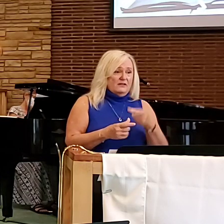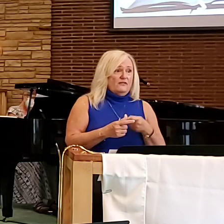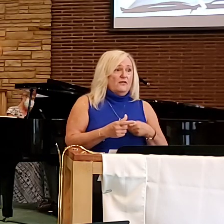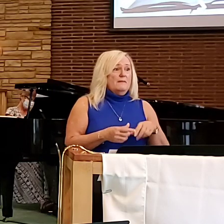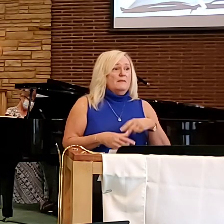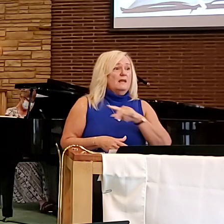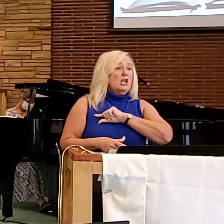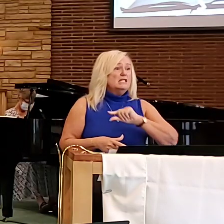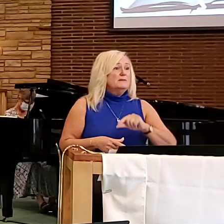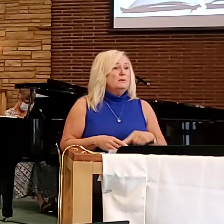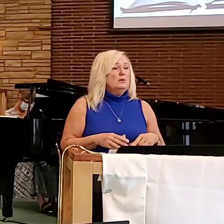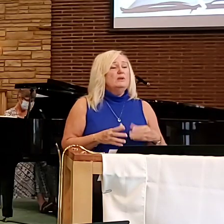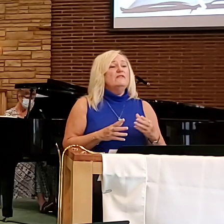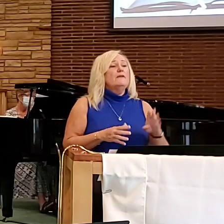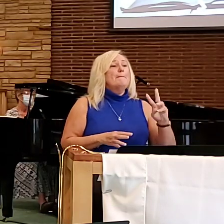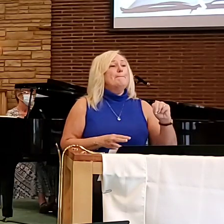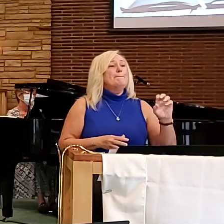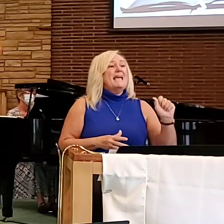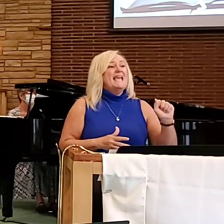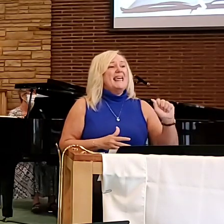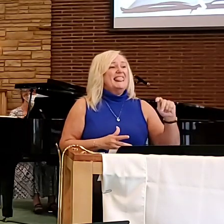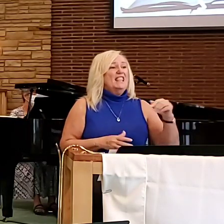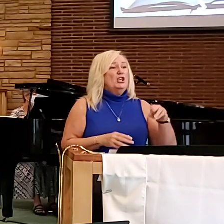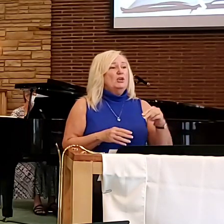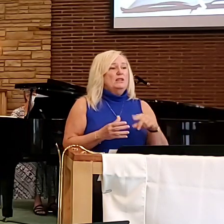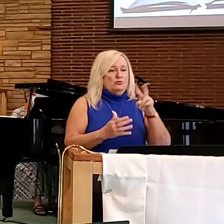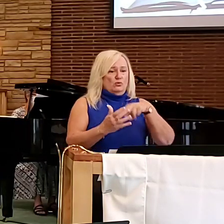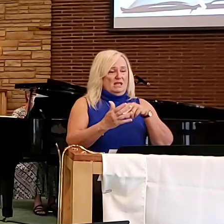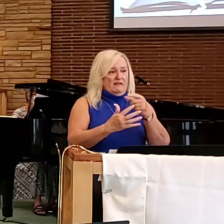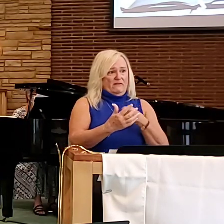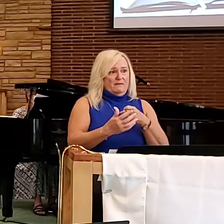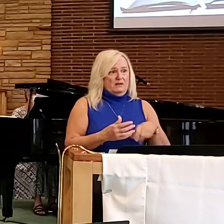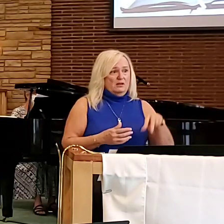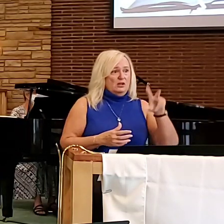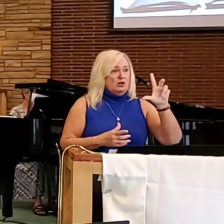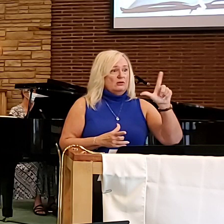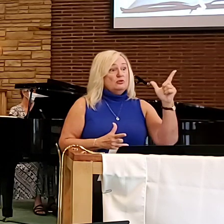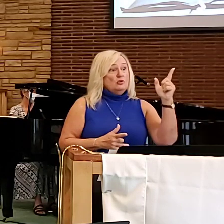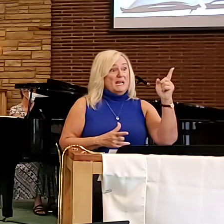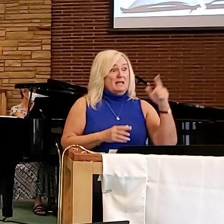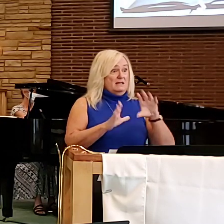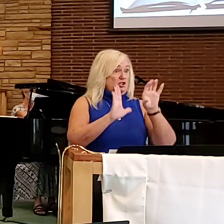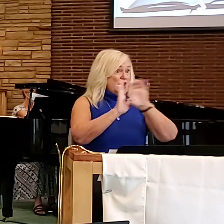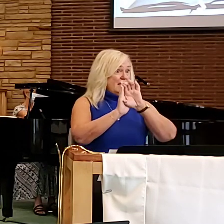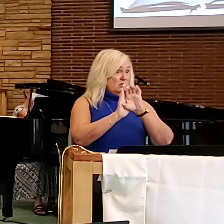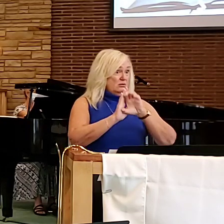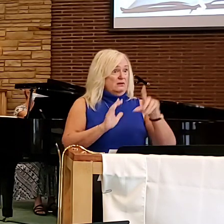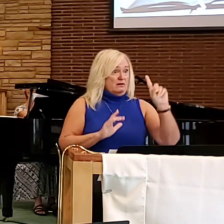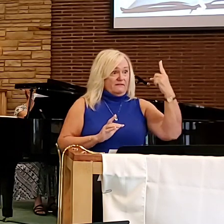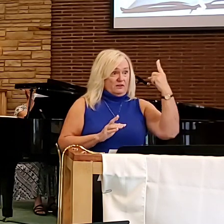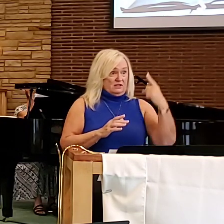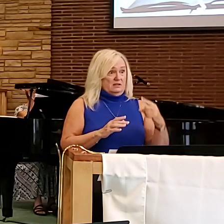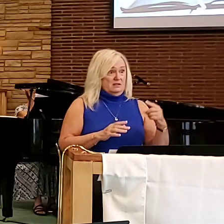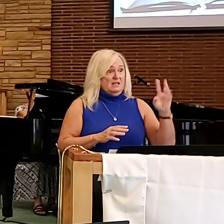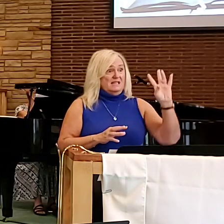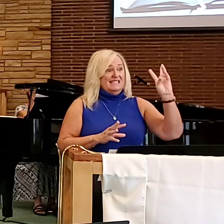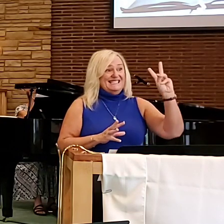Gospel according to Matthew this morning. We're reading from the 20th chapter, the first 16